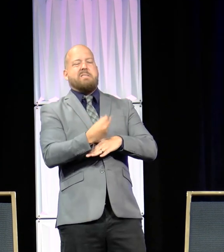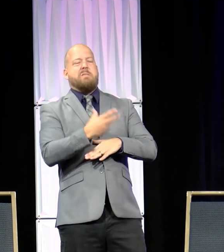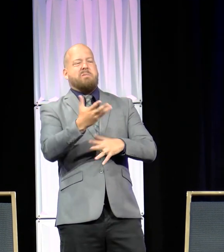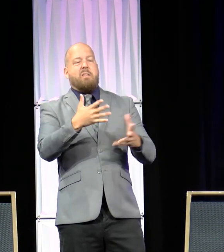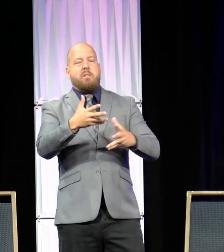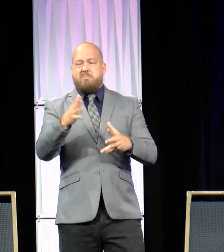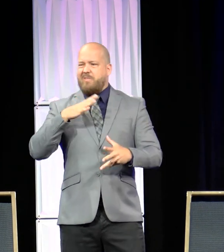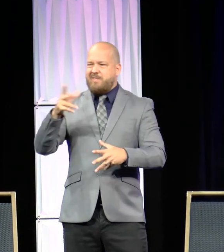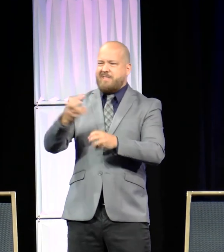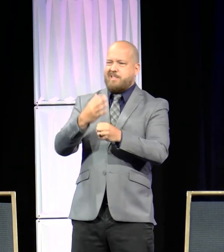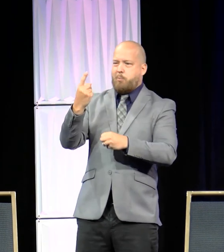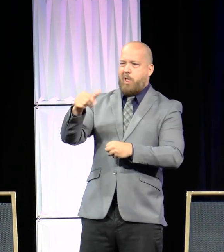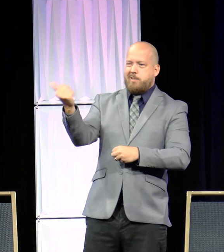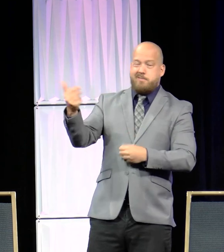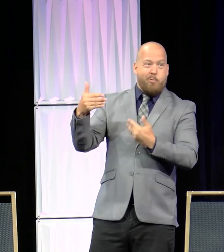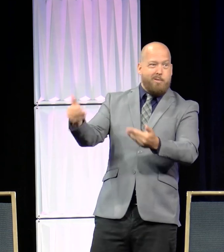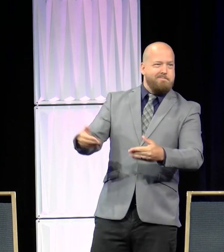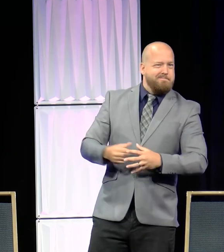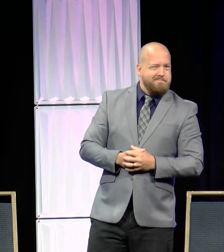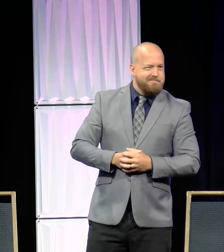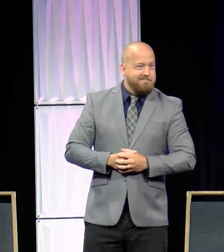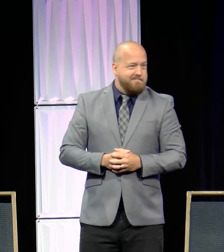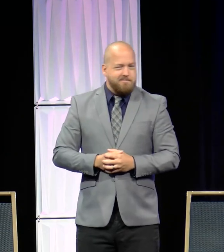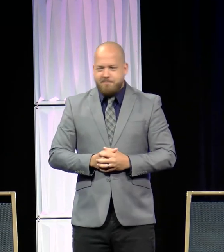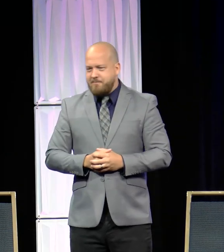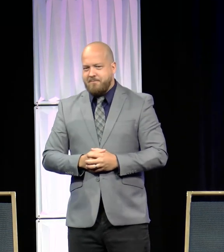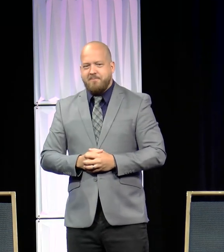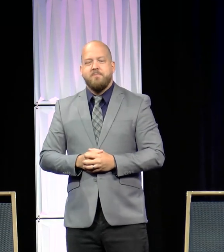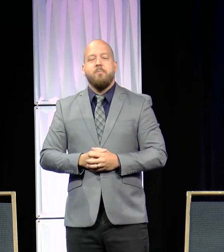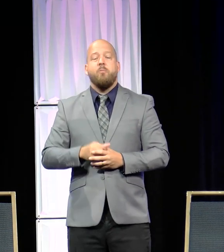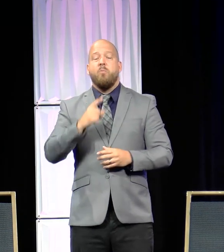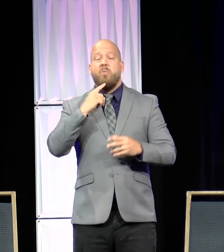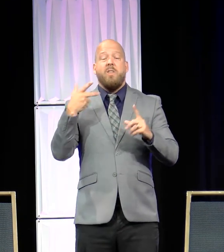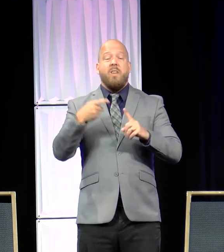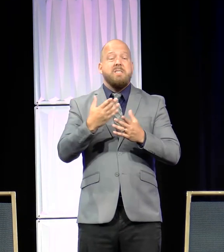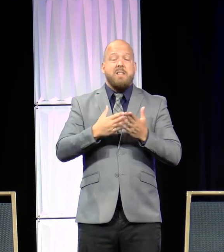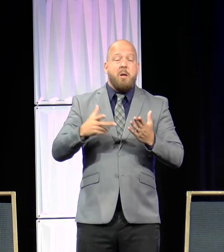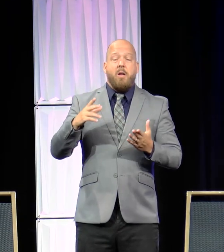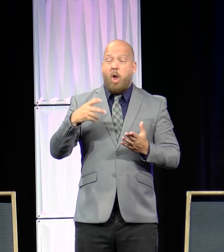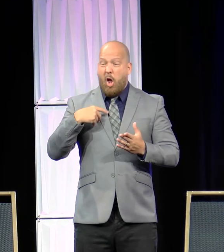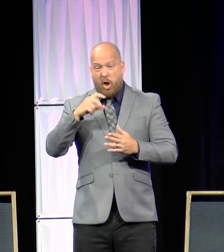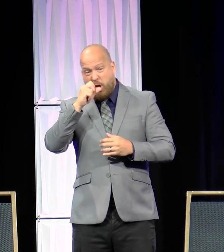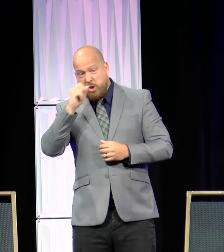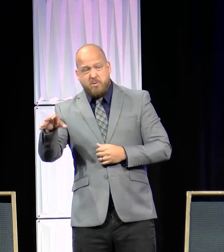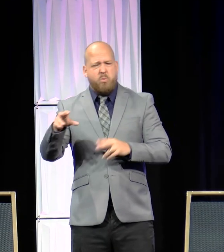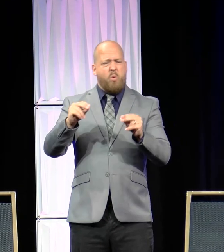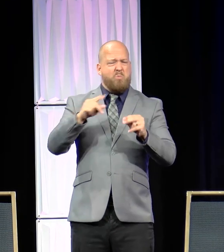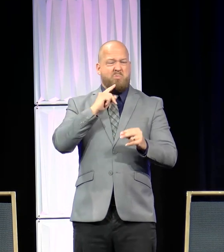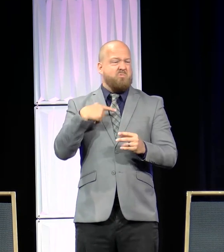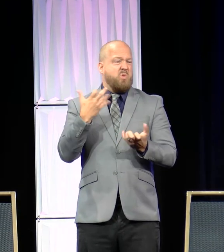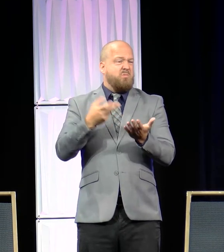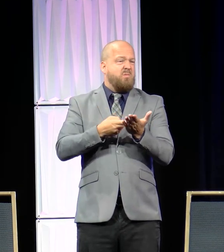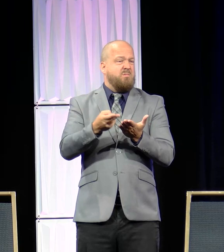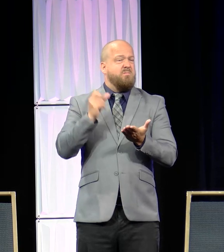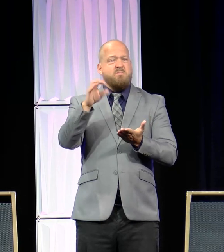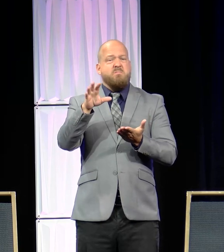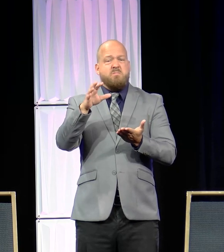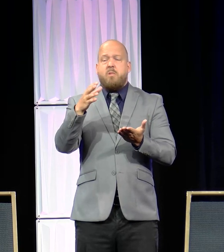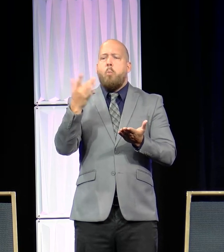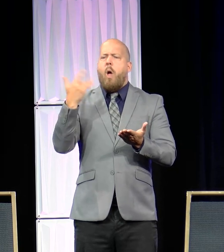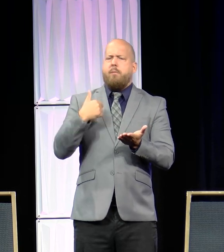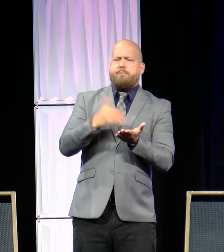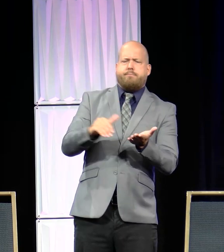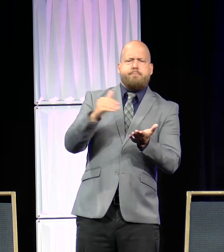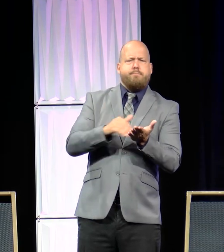why, you know, and I don't mean to be facetious, but let them explain to you why we do that. I want to come back to some of where